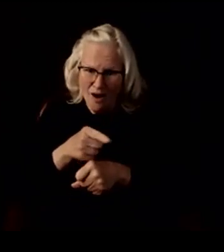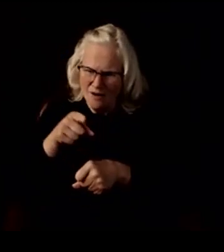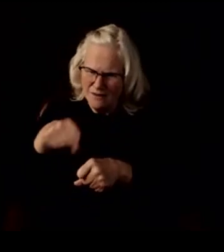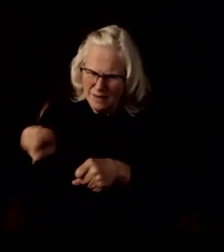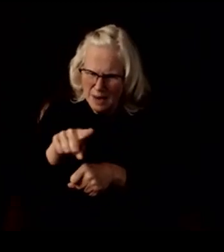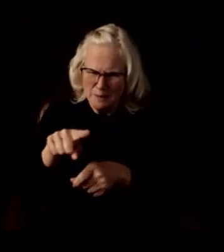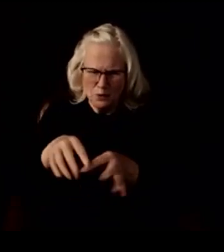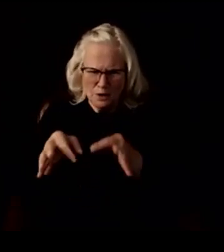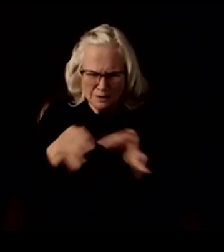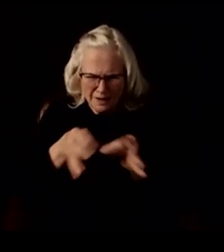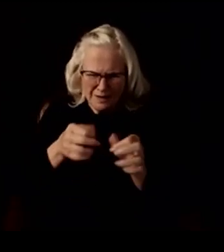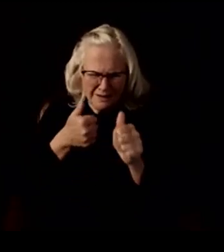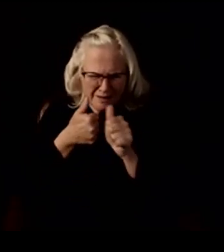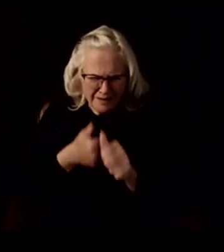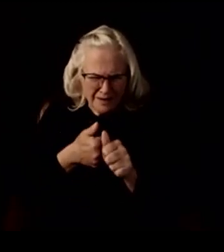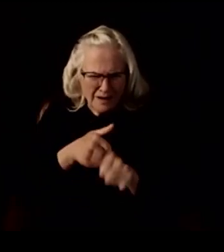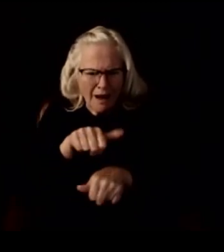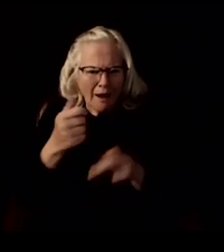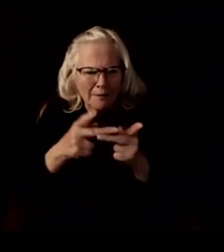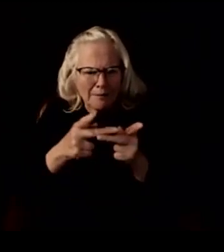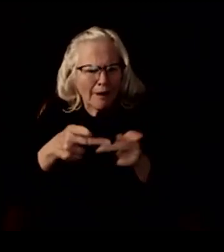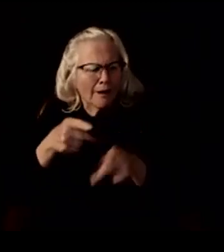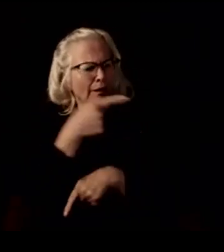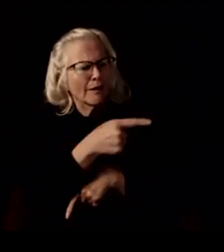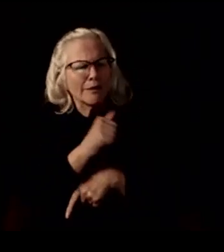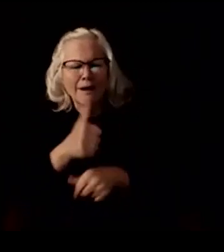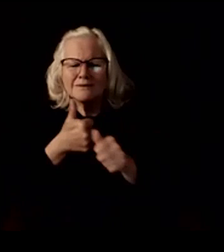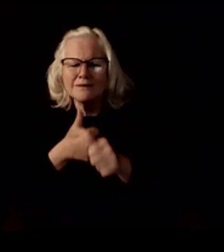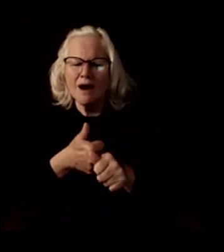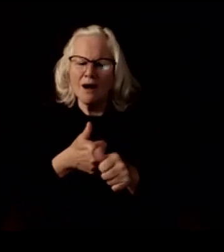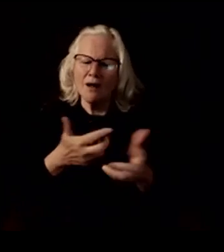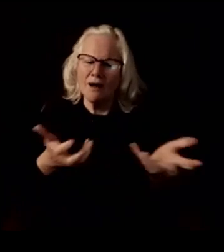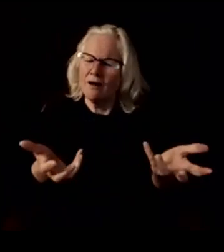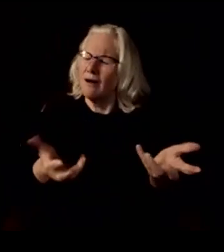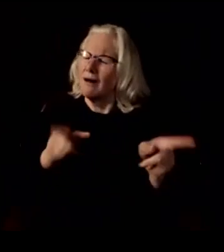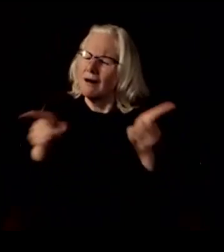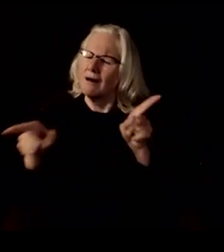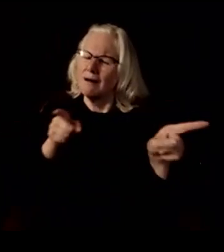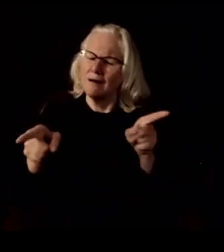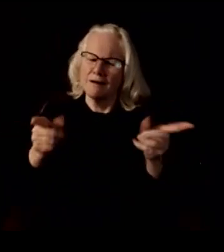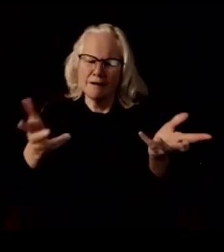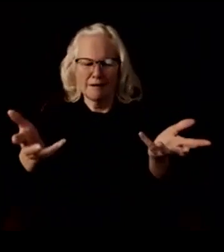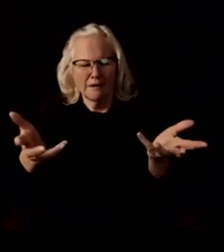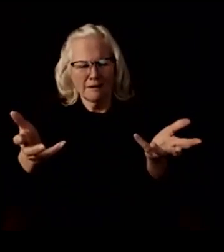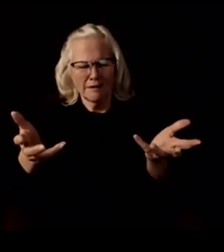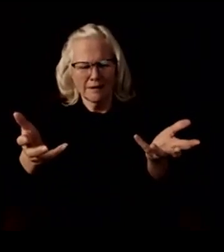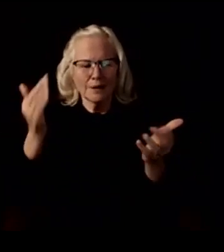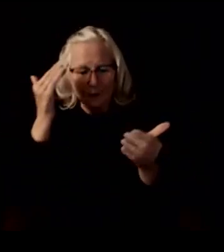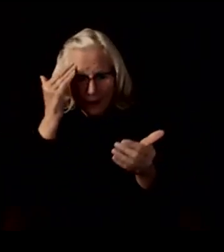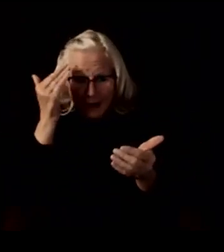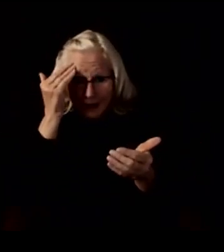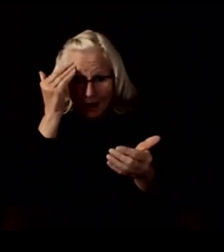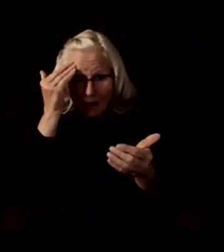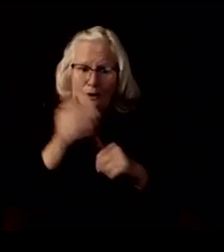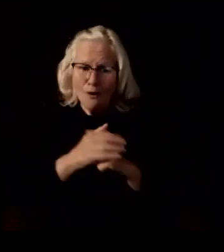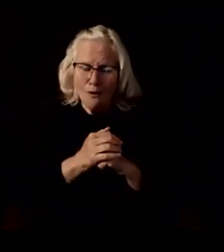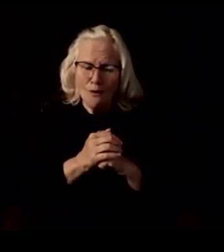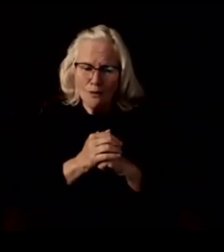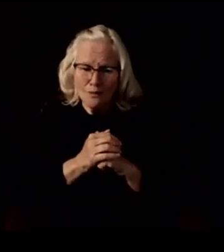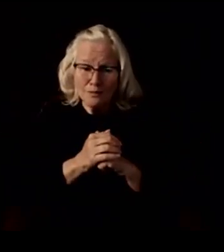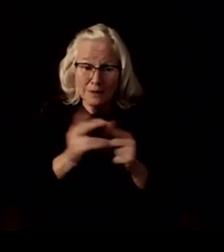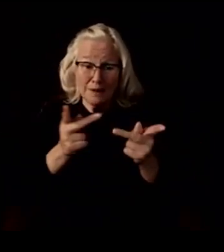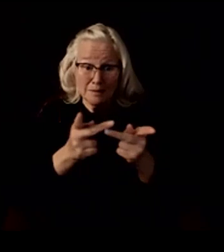in compliance. And we know that when establishments and customers don't follow the guidance, we see outbreaks and we